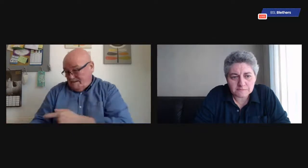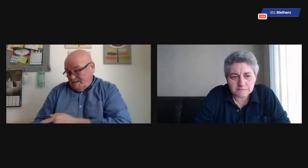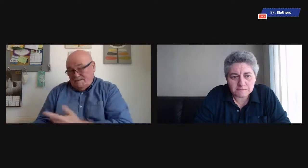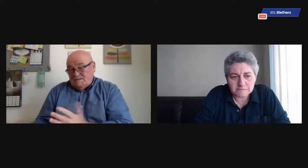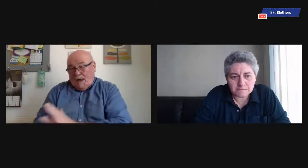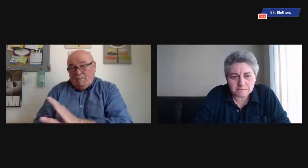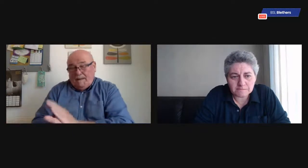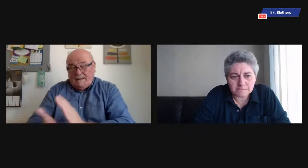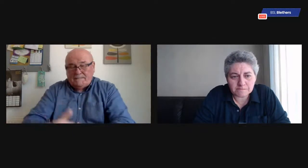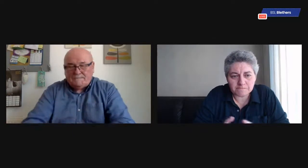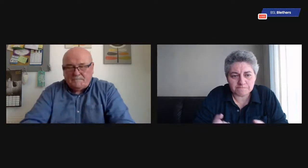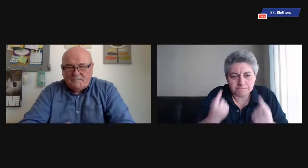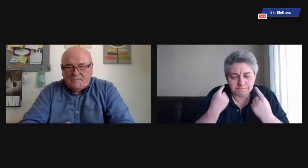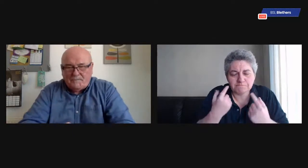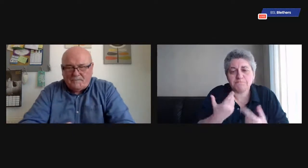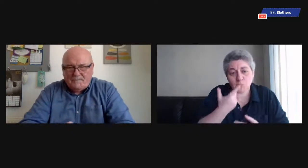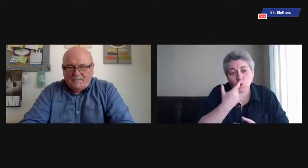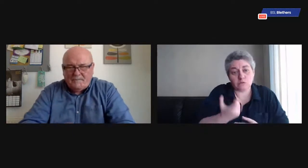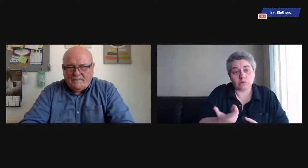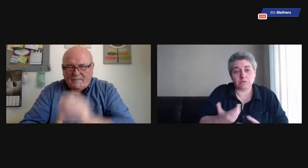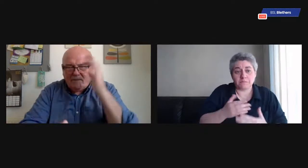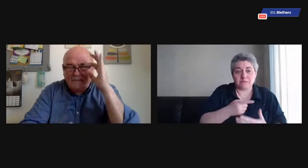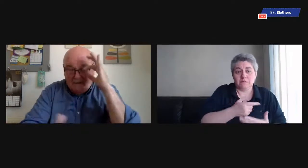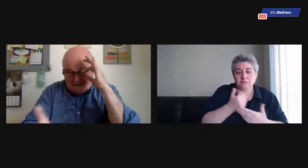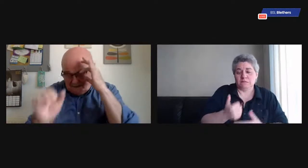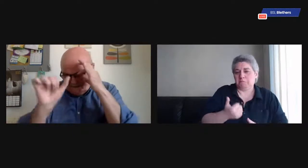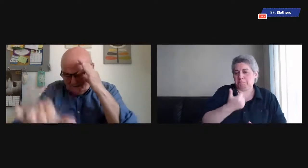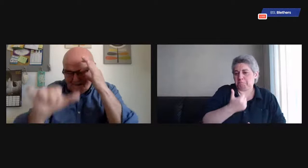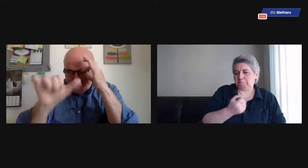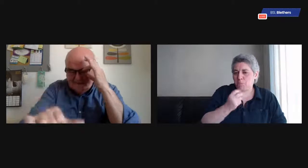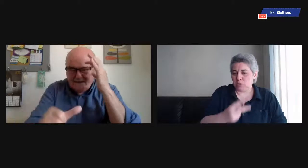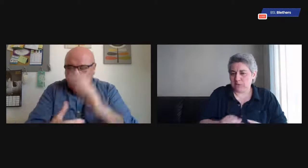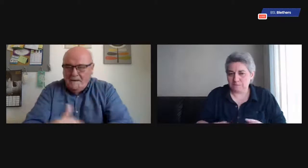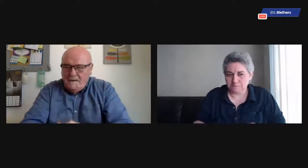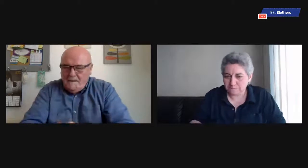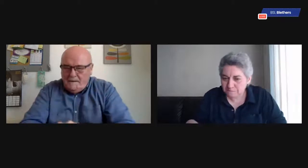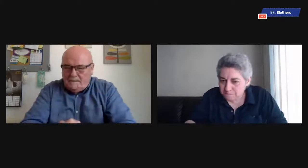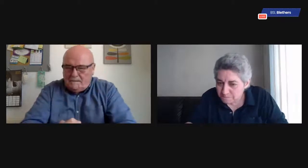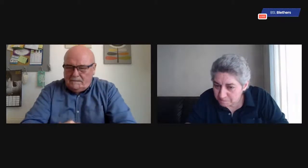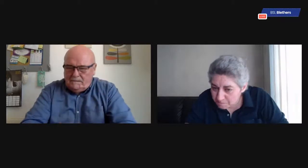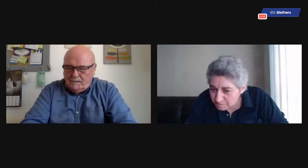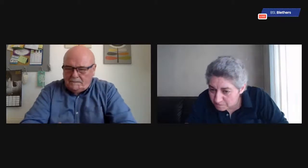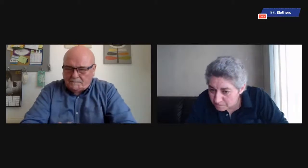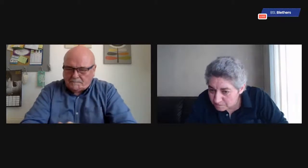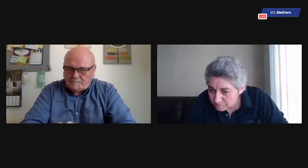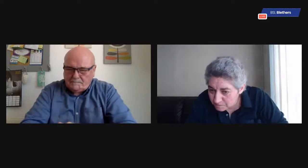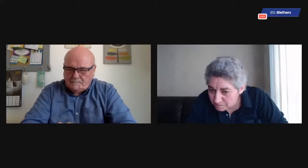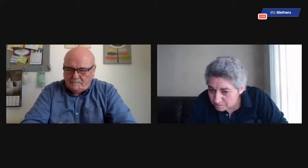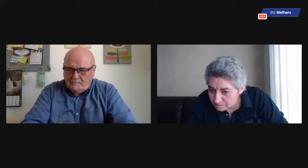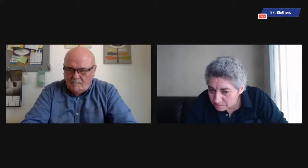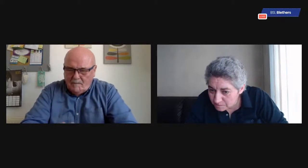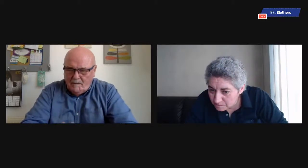appropriate. And if they're complaining, I say, I'm sorry, this person's just not working.